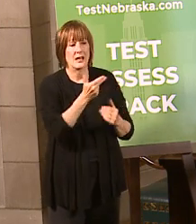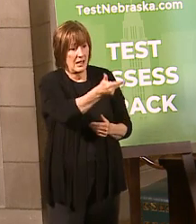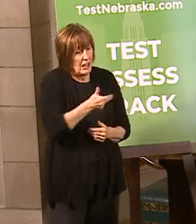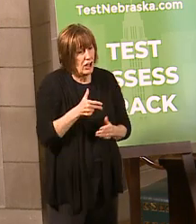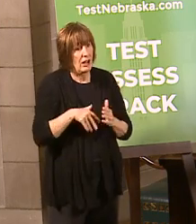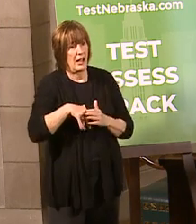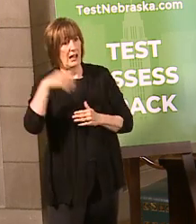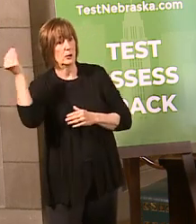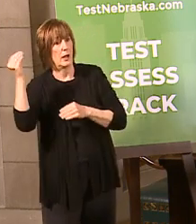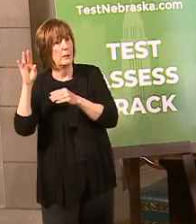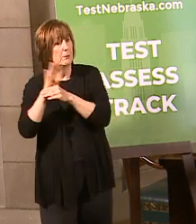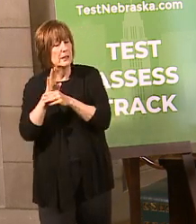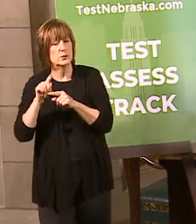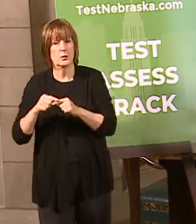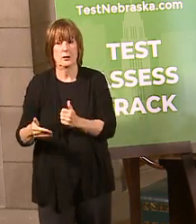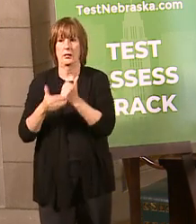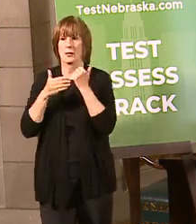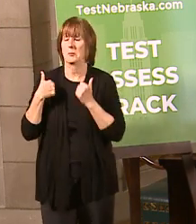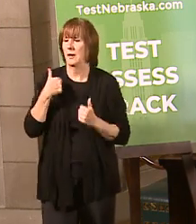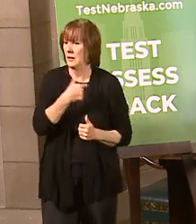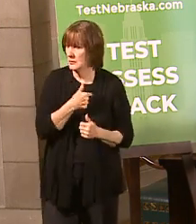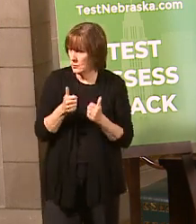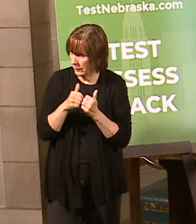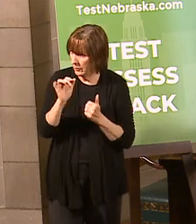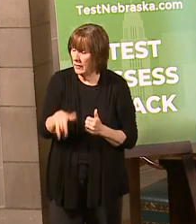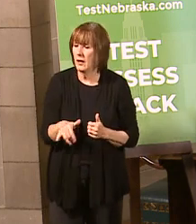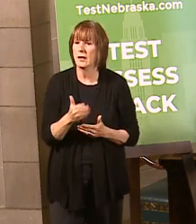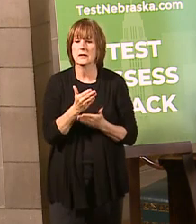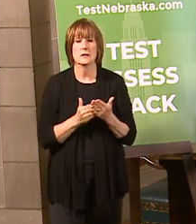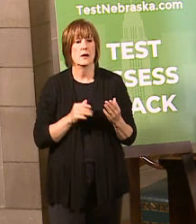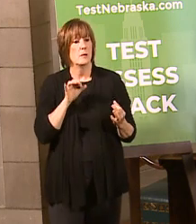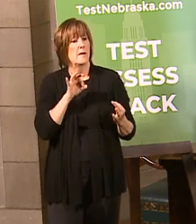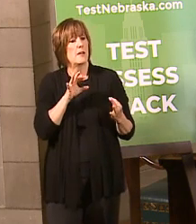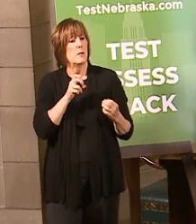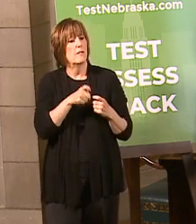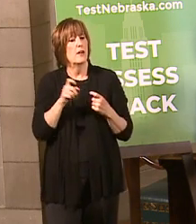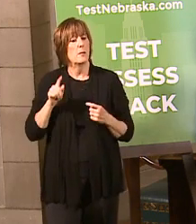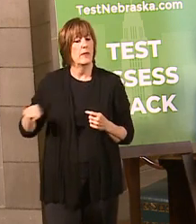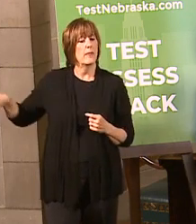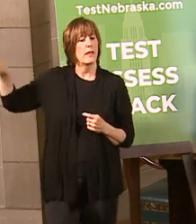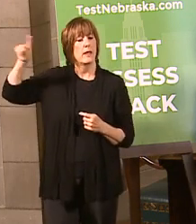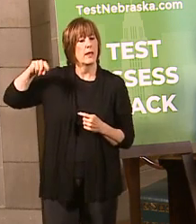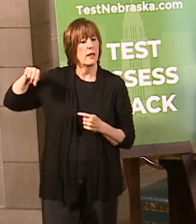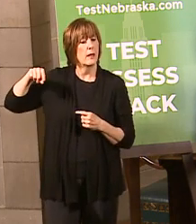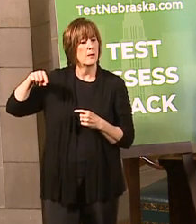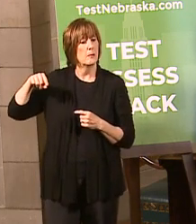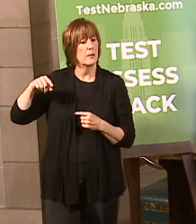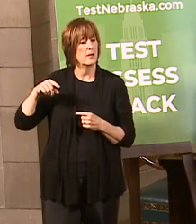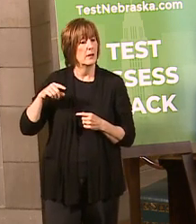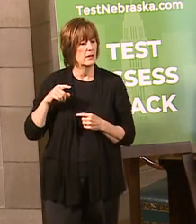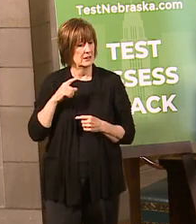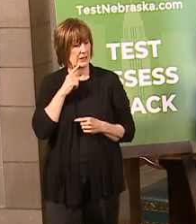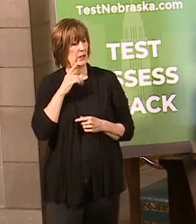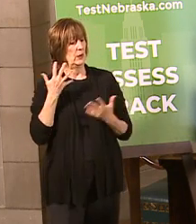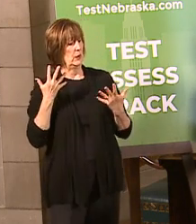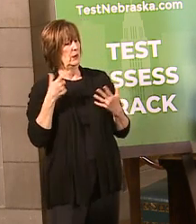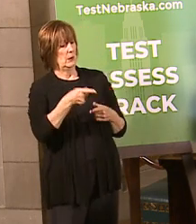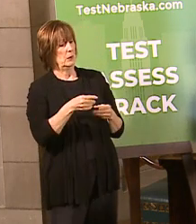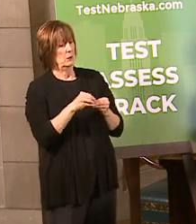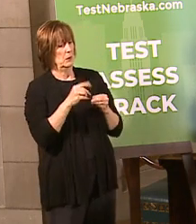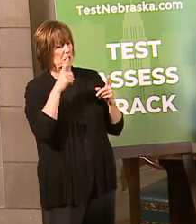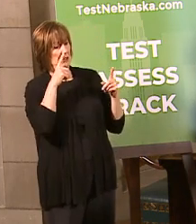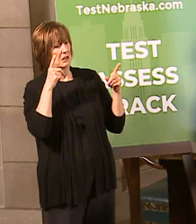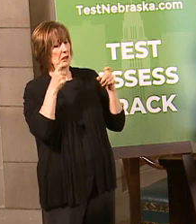outside firms to be able to help us with that. One of the, some of the feedback we got back from the outside firms when they started doing this workforce as adjudicators, they said, oh, this is more